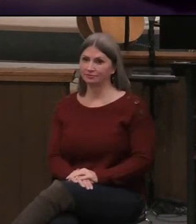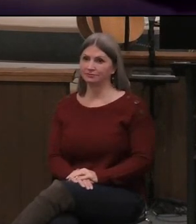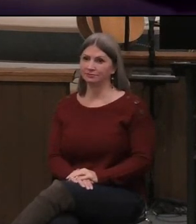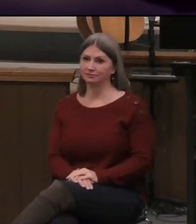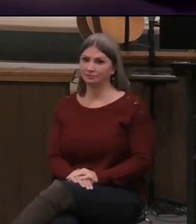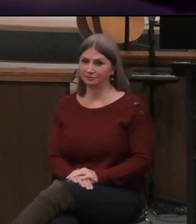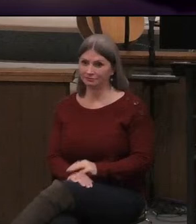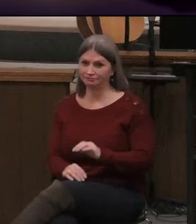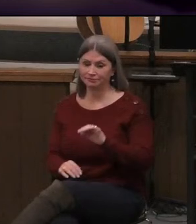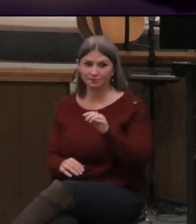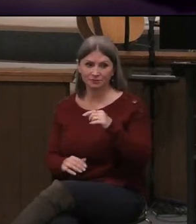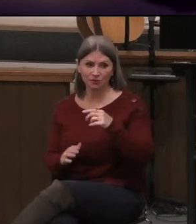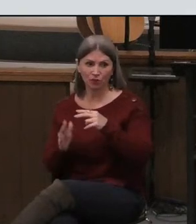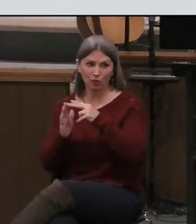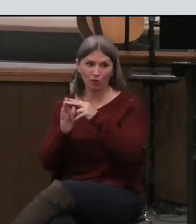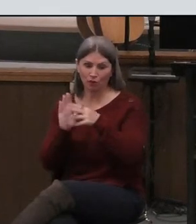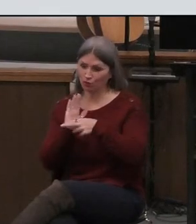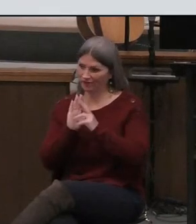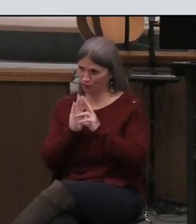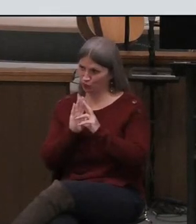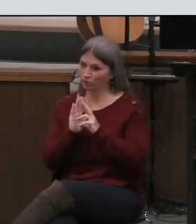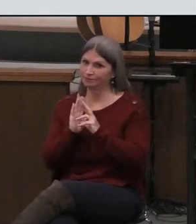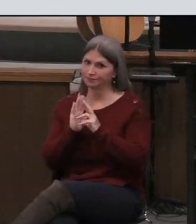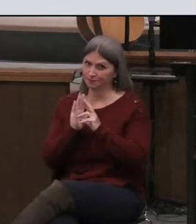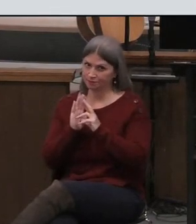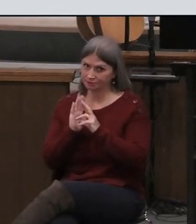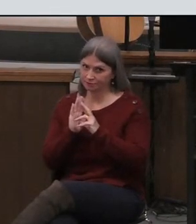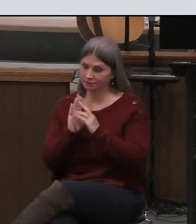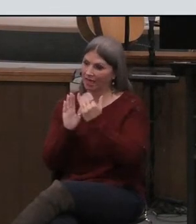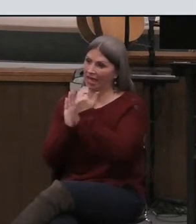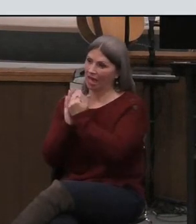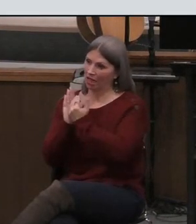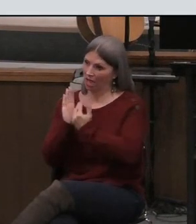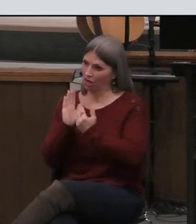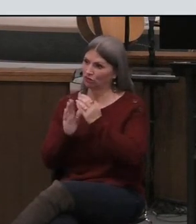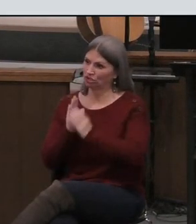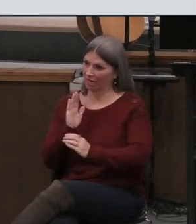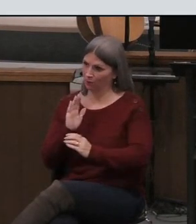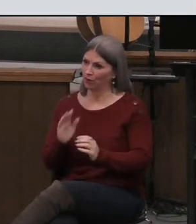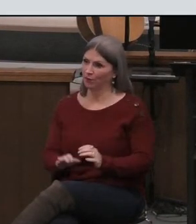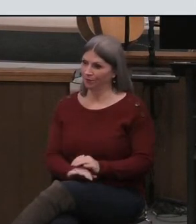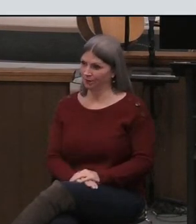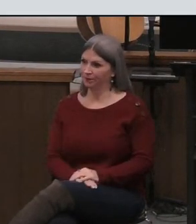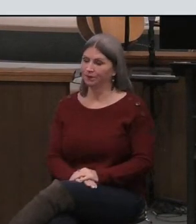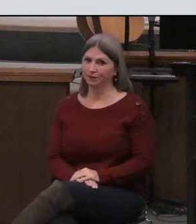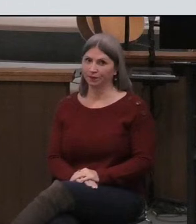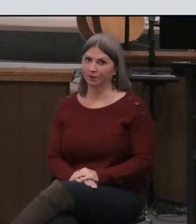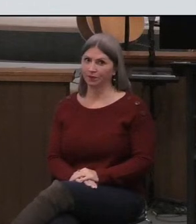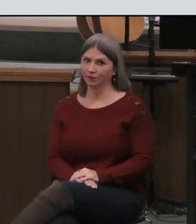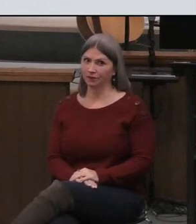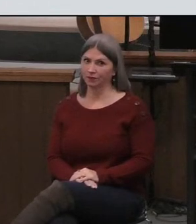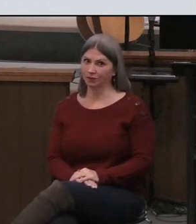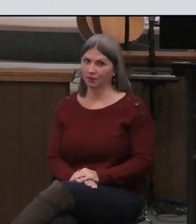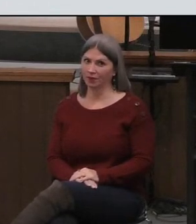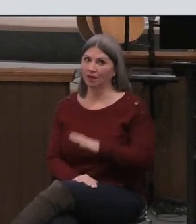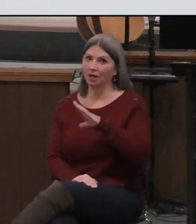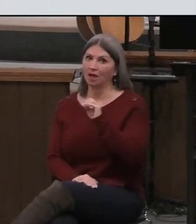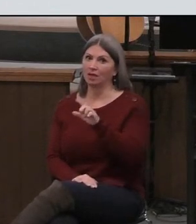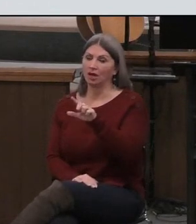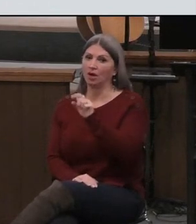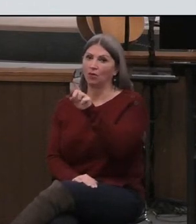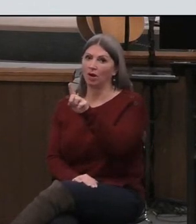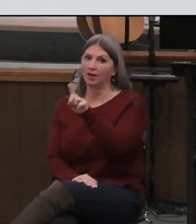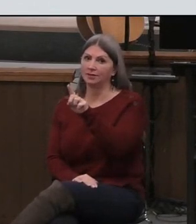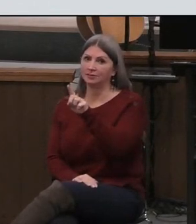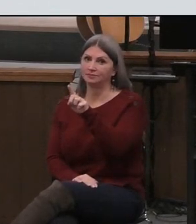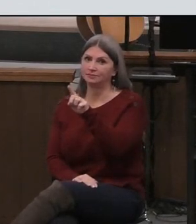would like to start with a quick review, an outline of this chapter, so to speak. So in Colossians 1, verses